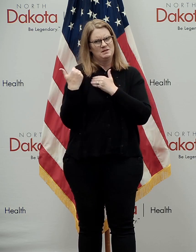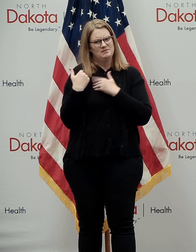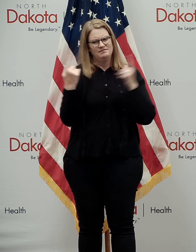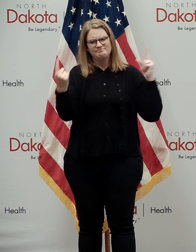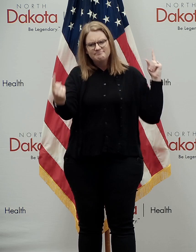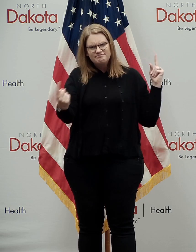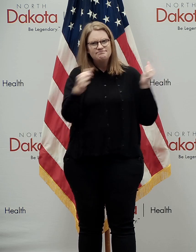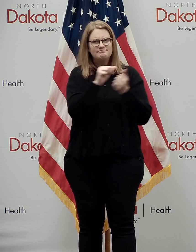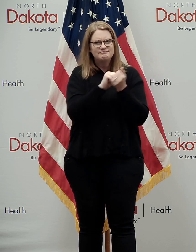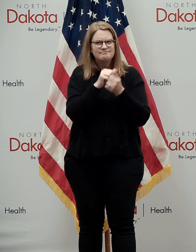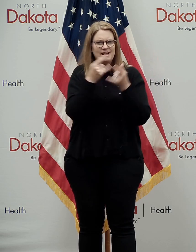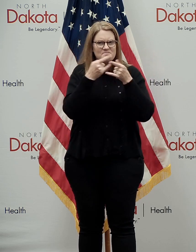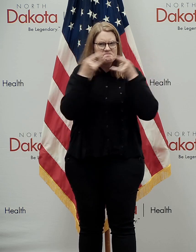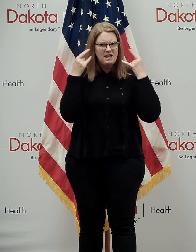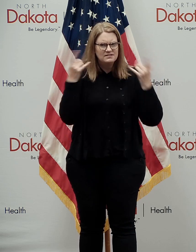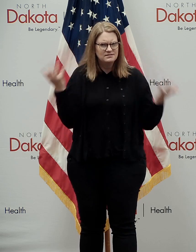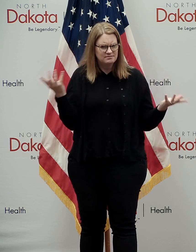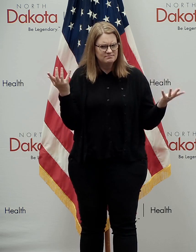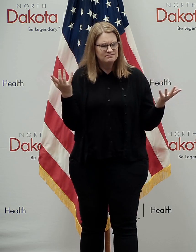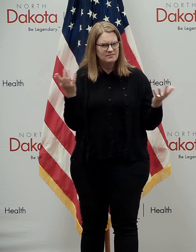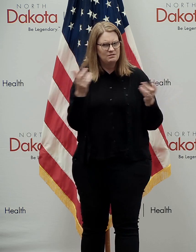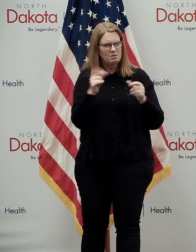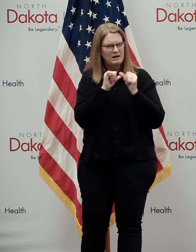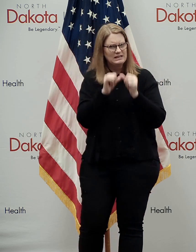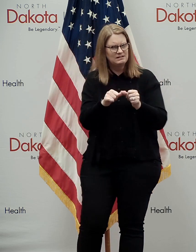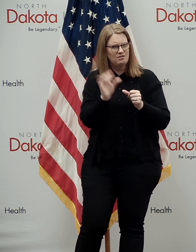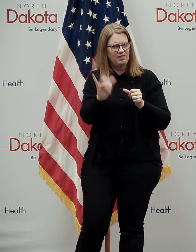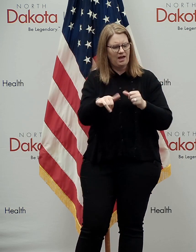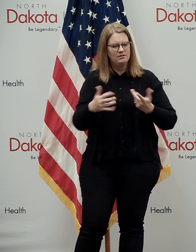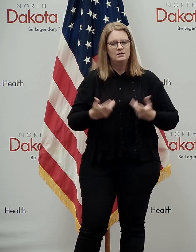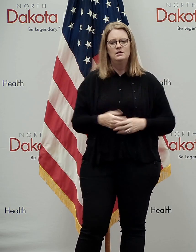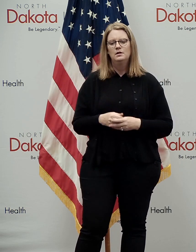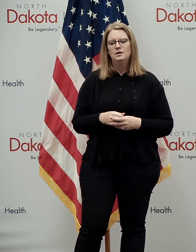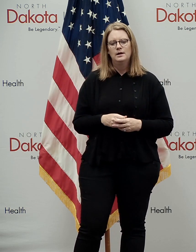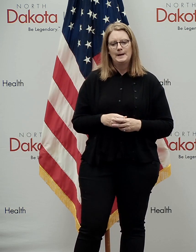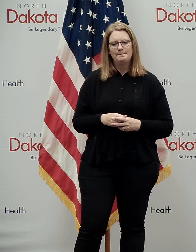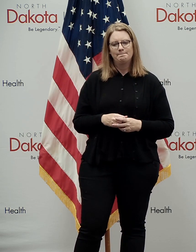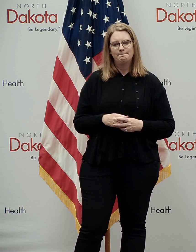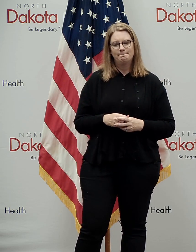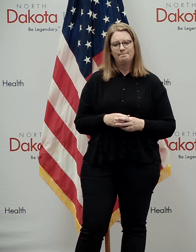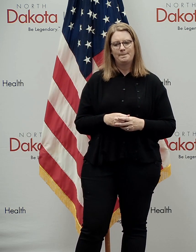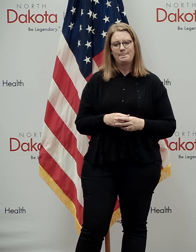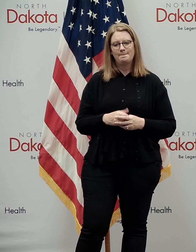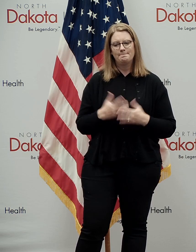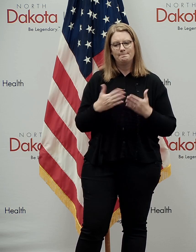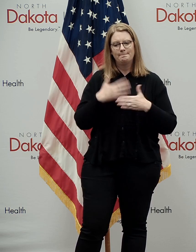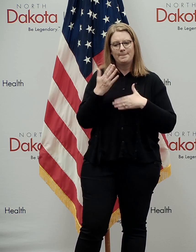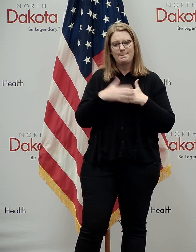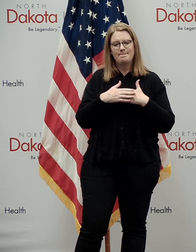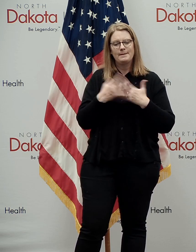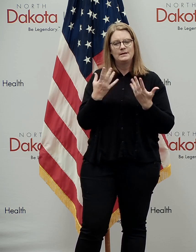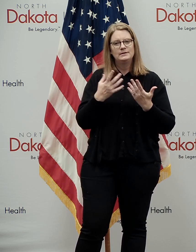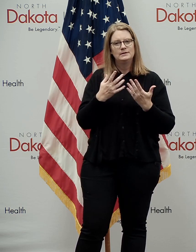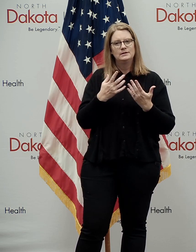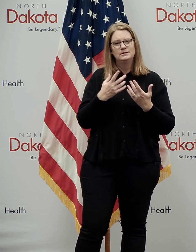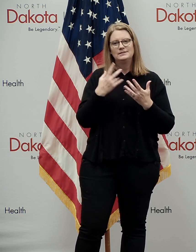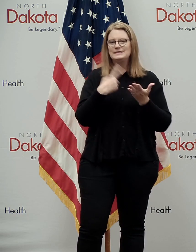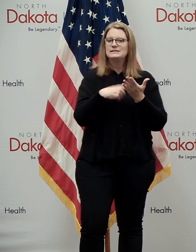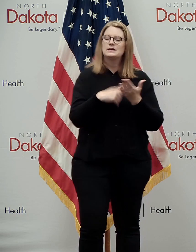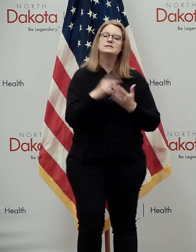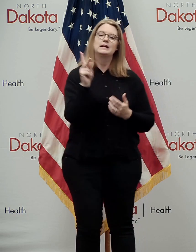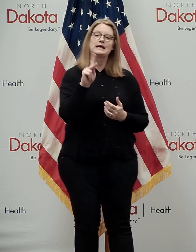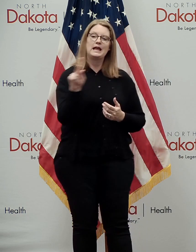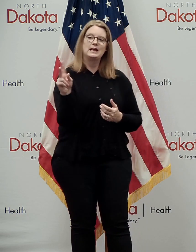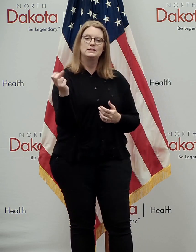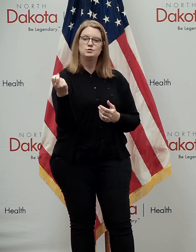track record as it has through the pandemic. Next up, I want to talk about, again, back on K12, which we